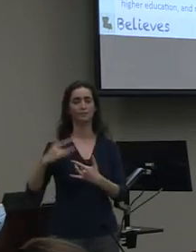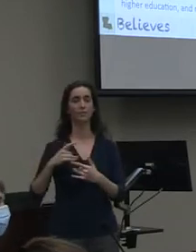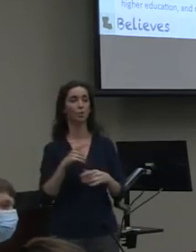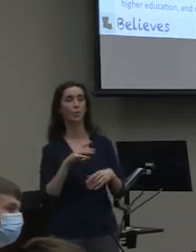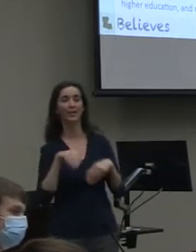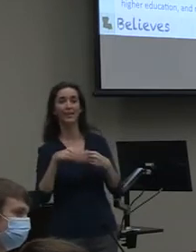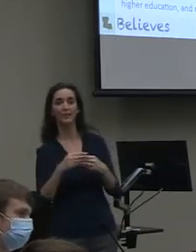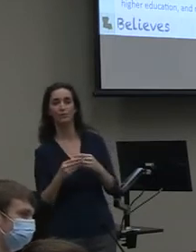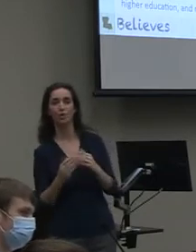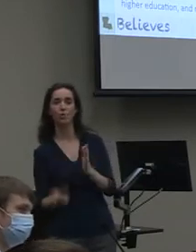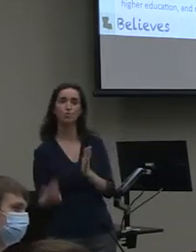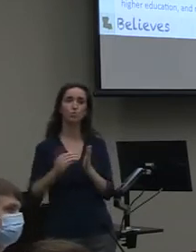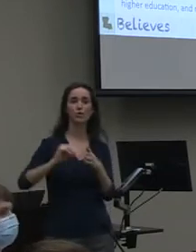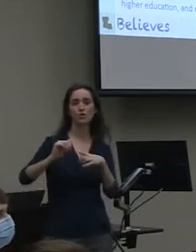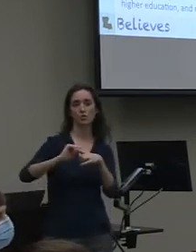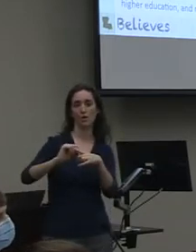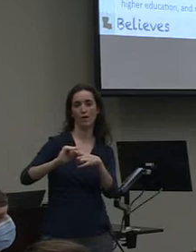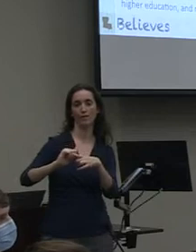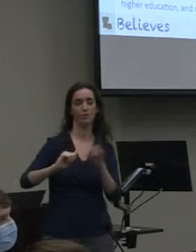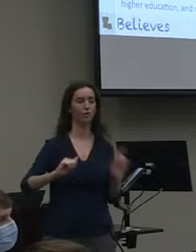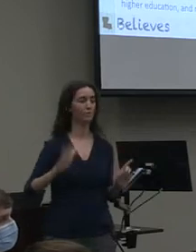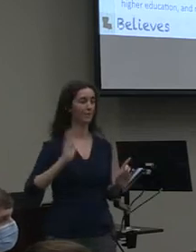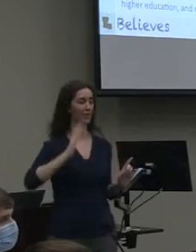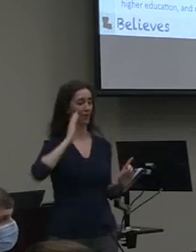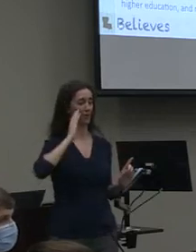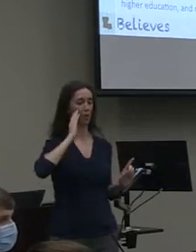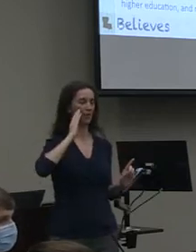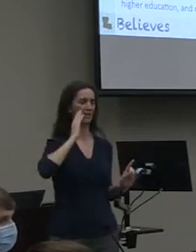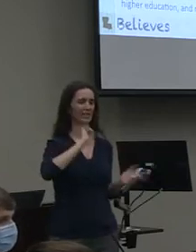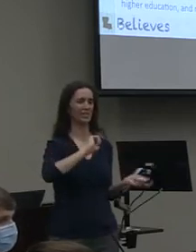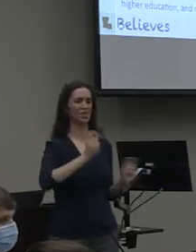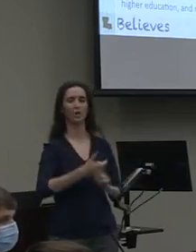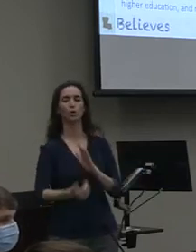retraining from past knowledge to current